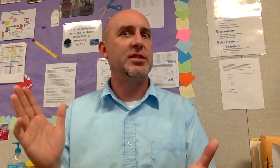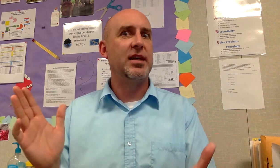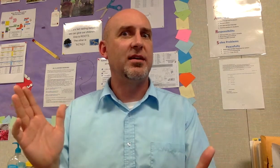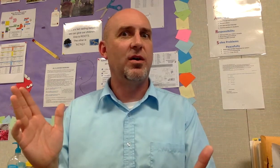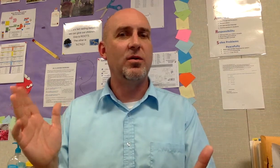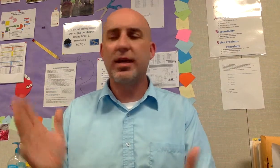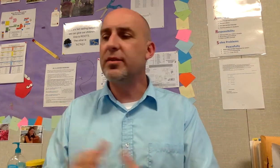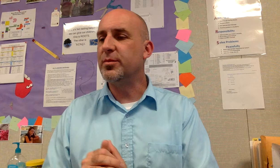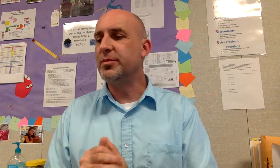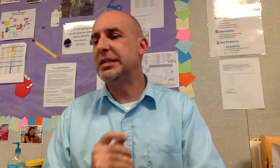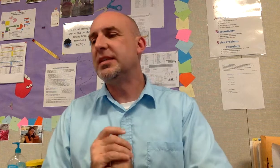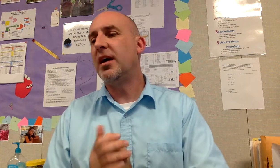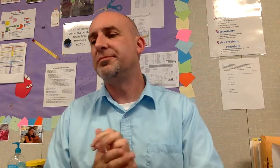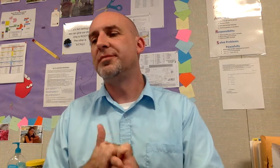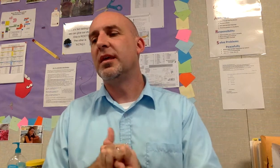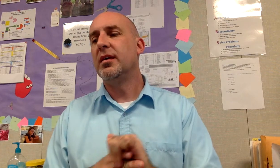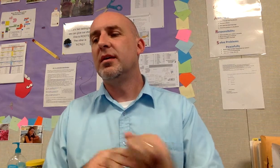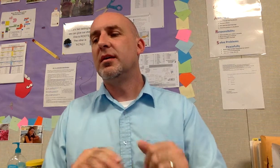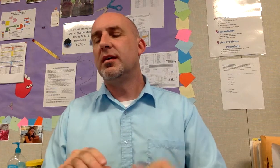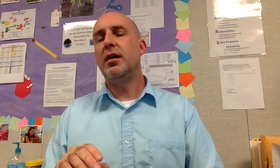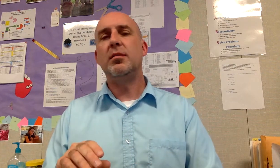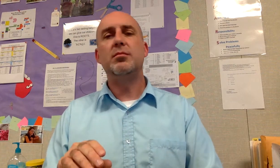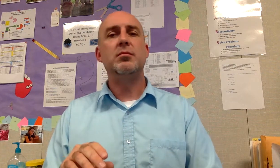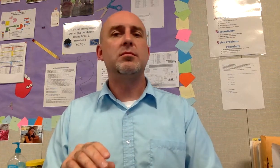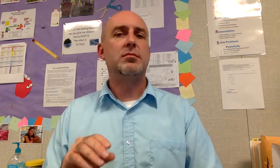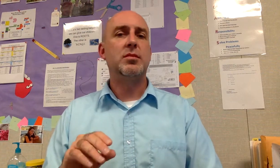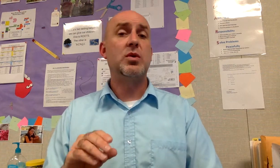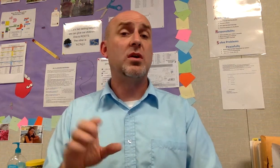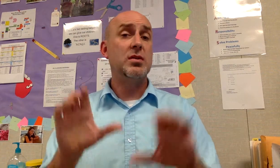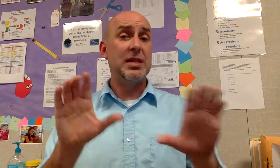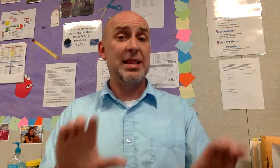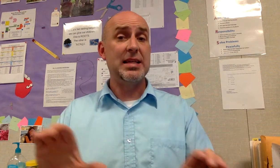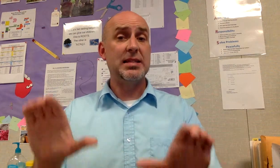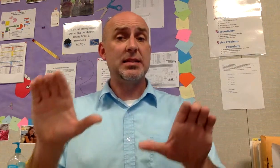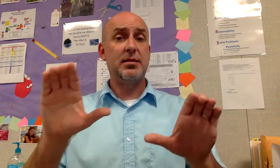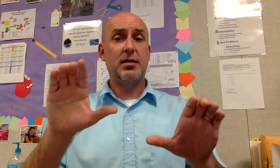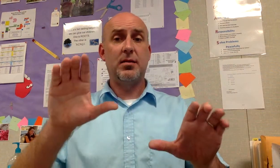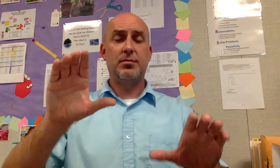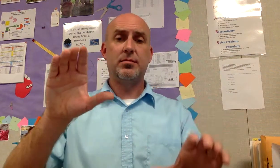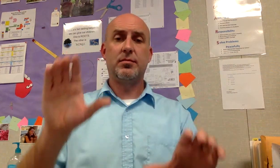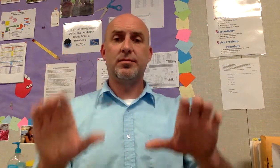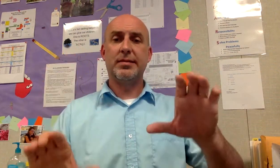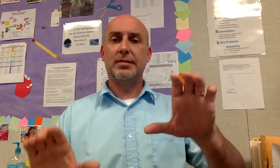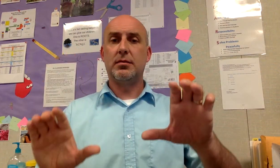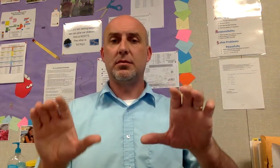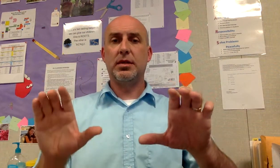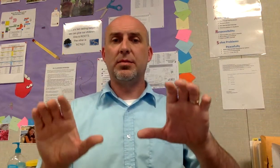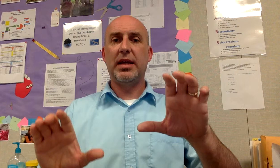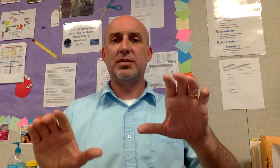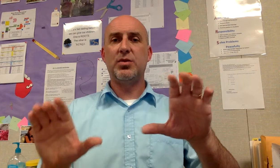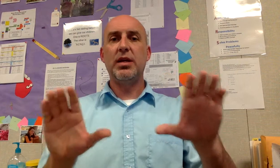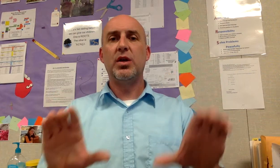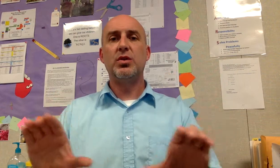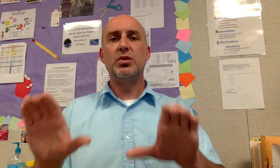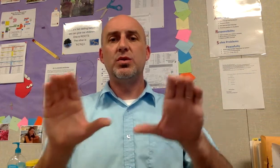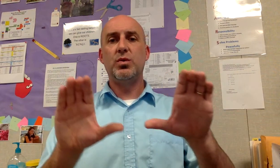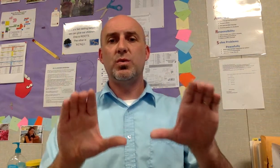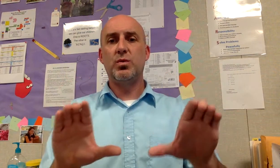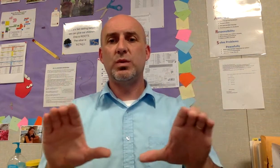sign altogether, but it's not. You can also sign this. Try to get my hand straight. Do. It's